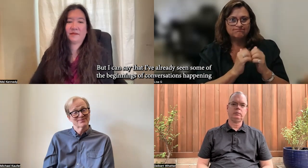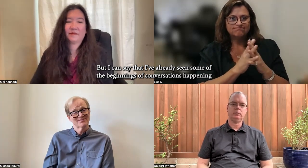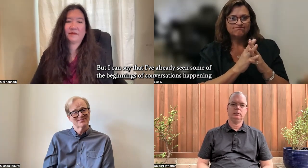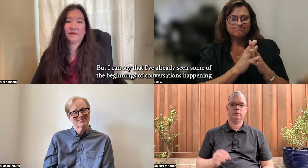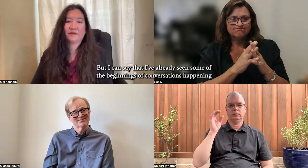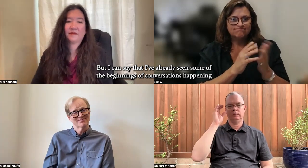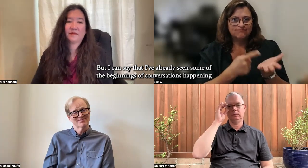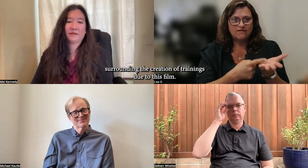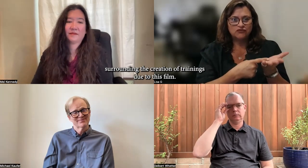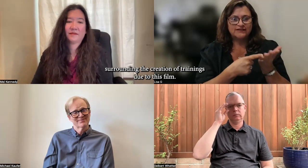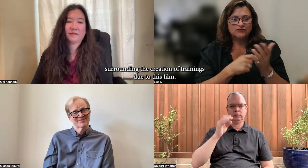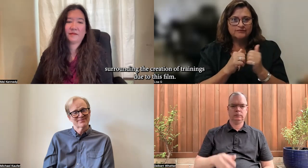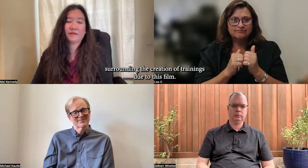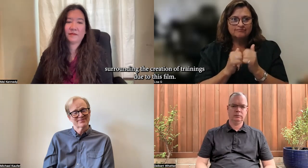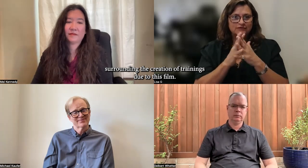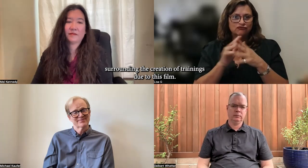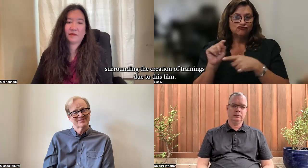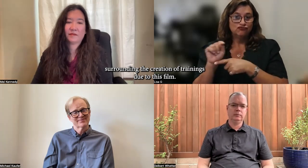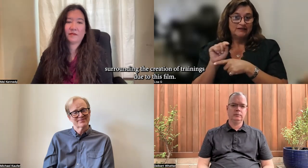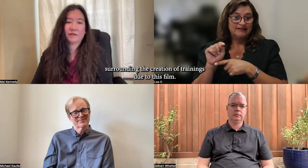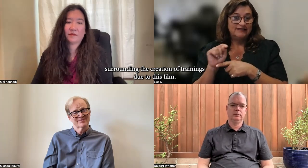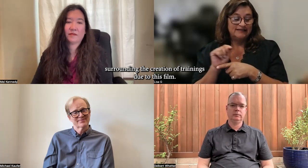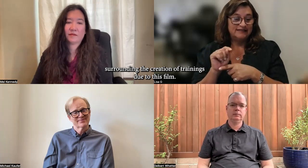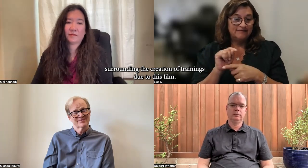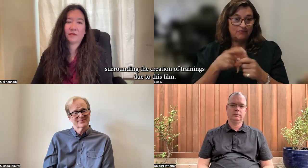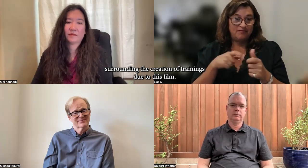conversations happening surrounding the creation of trainings due to this film.